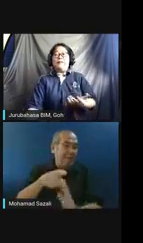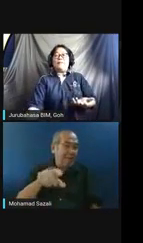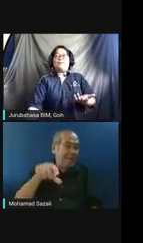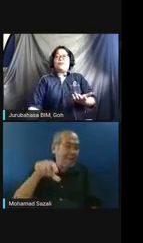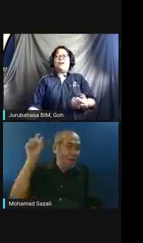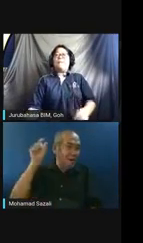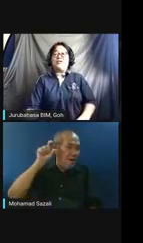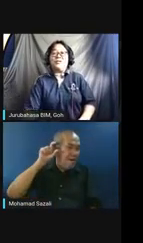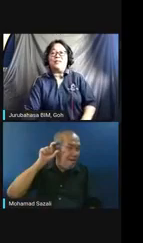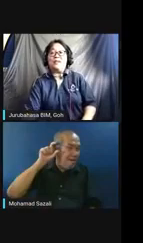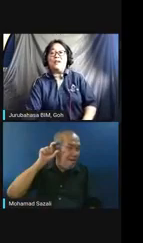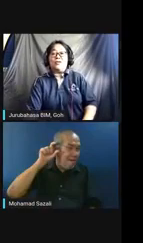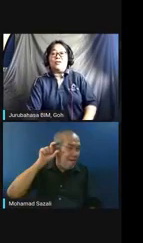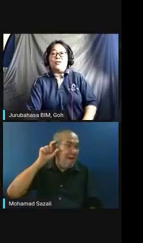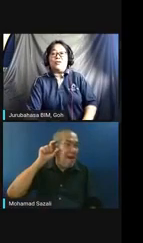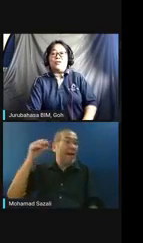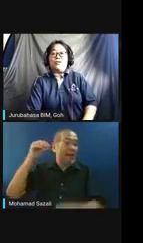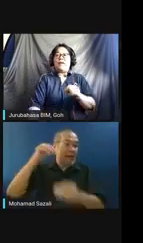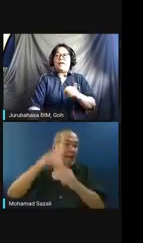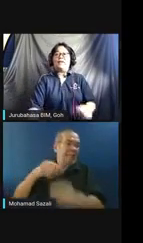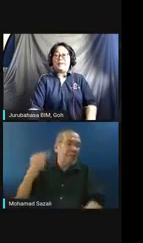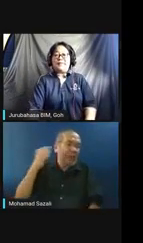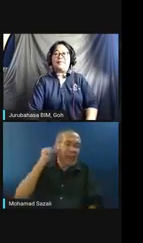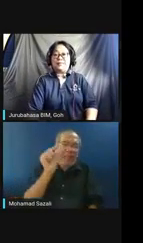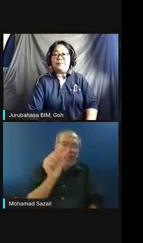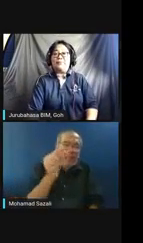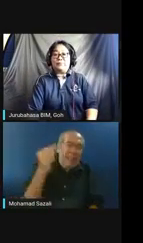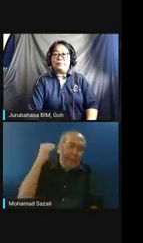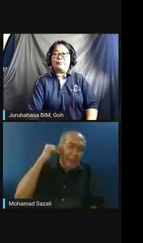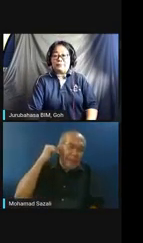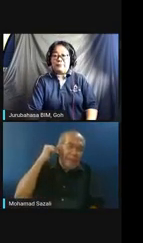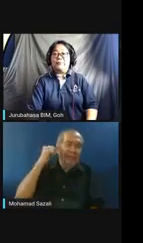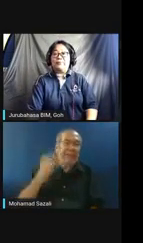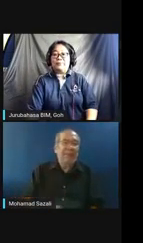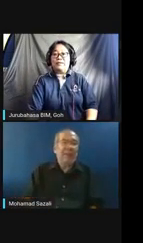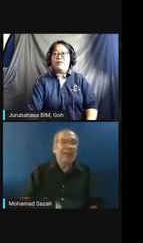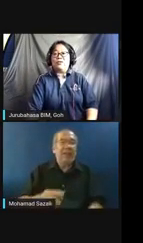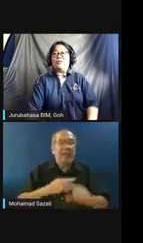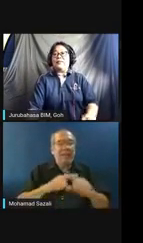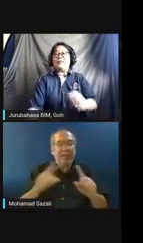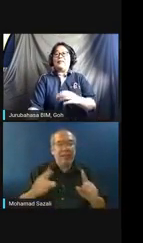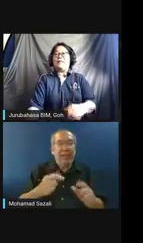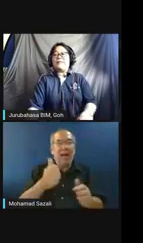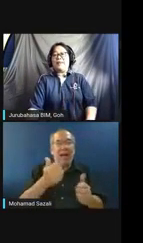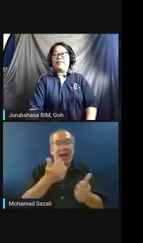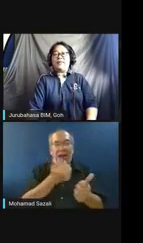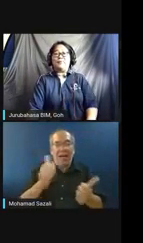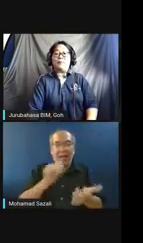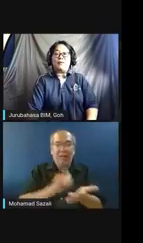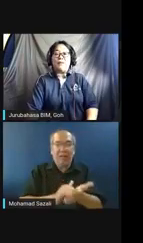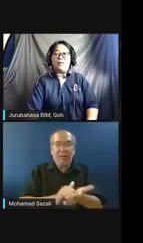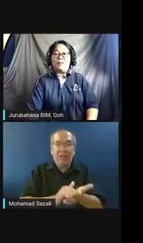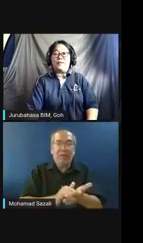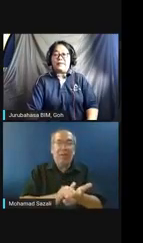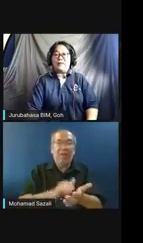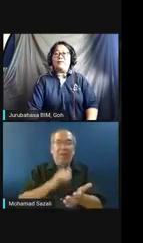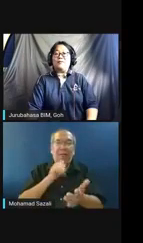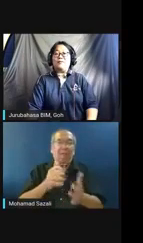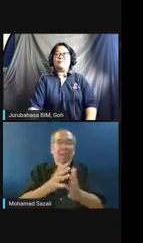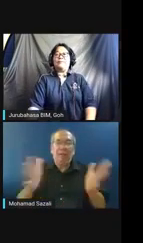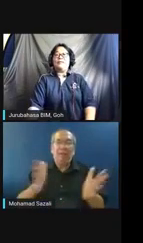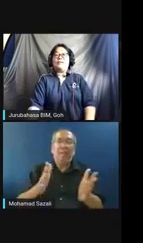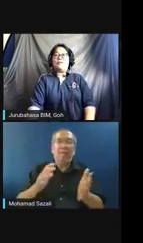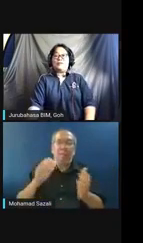or unable to hear partially, you have to use a hearing aids. So these are the hearing aids that is made available right